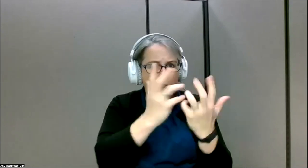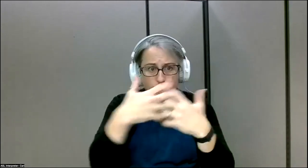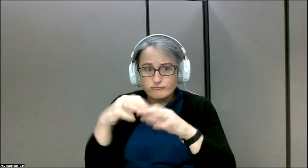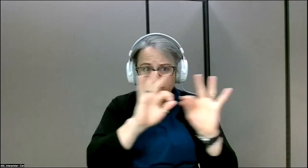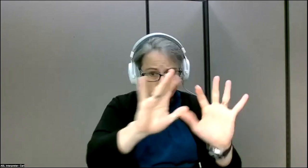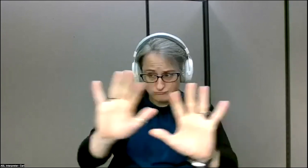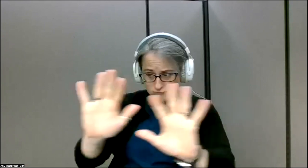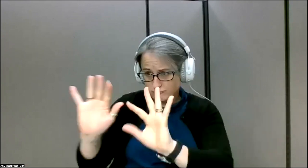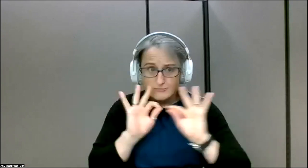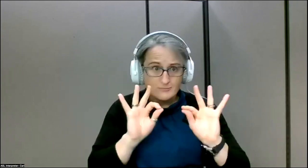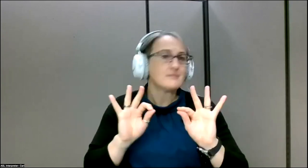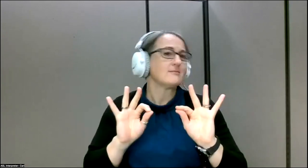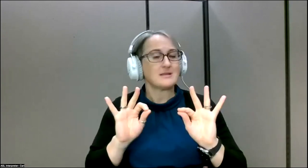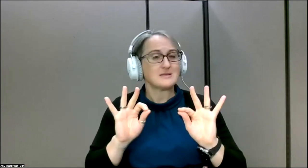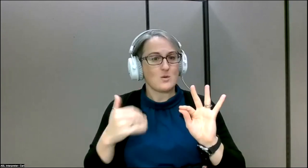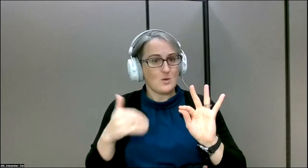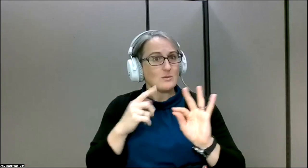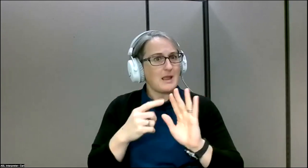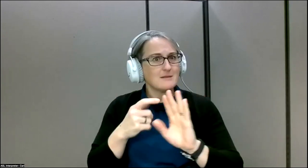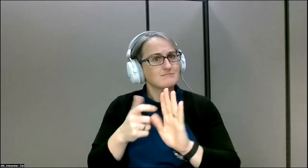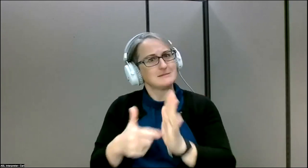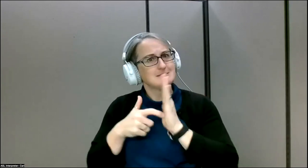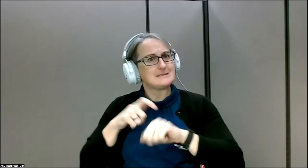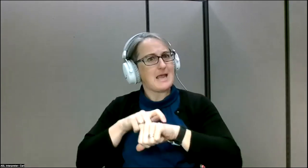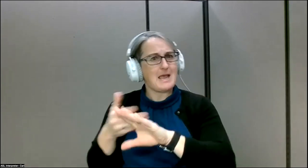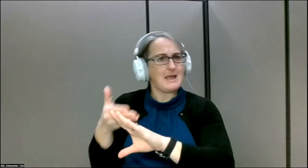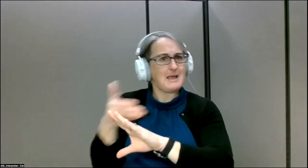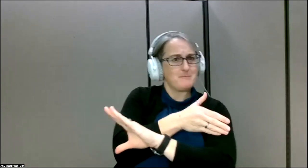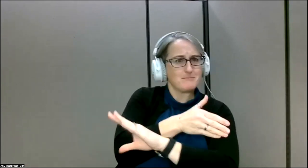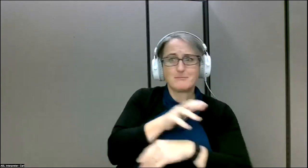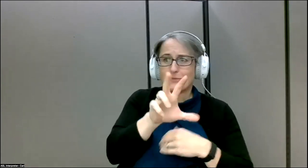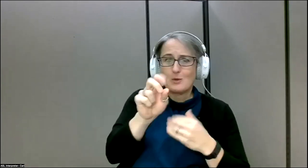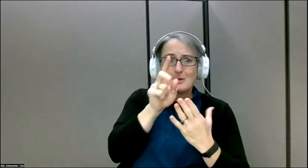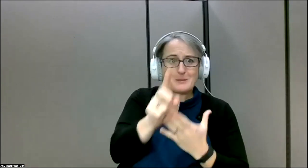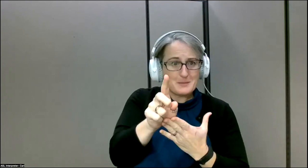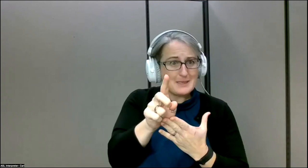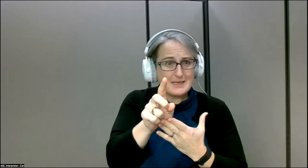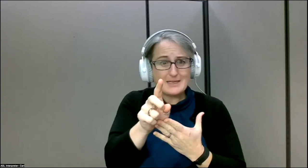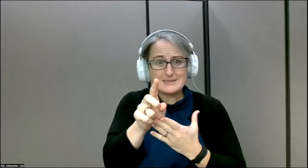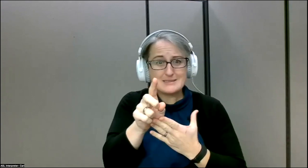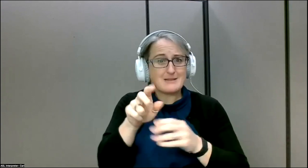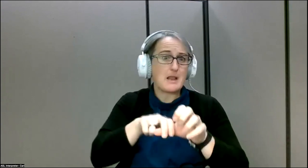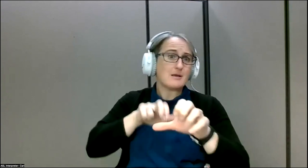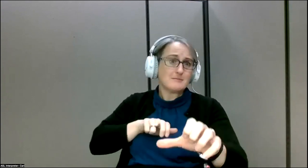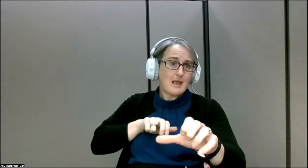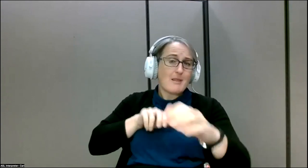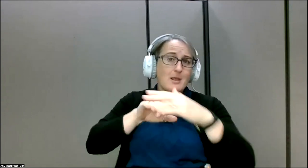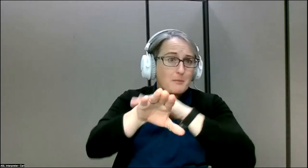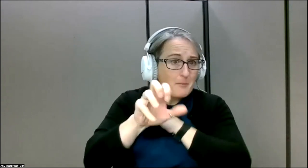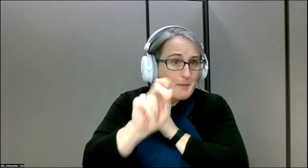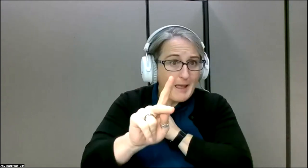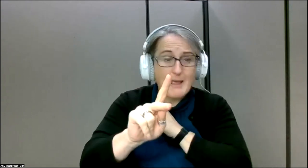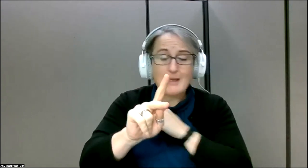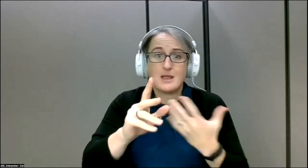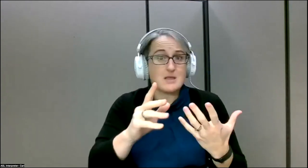just getting the 30 minutes and working with us and being patient and jumping off and on, creating spaces to fail,